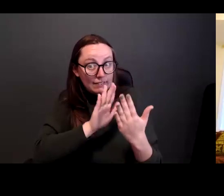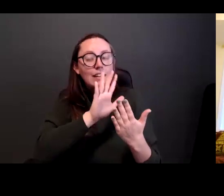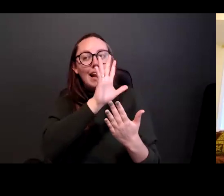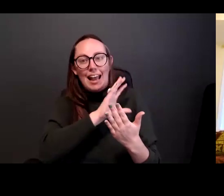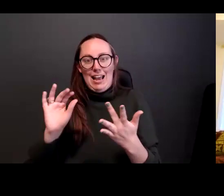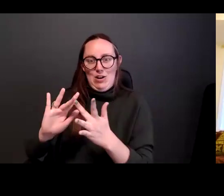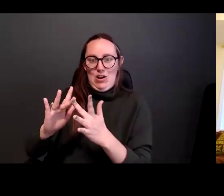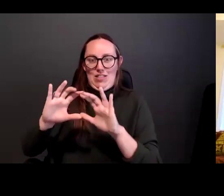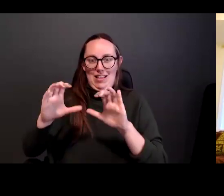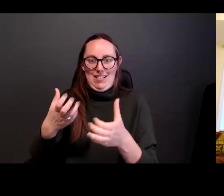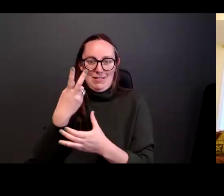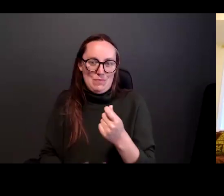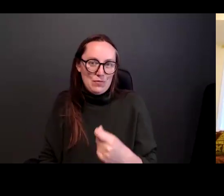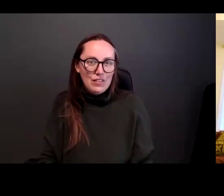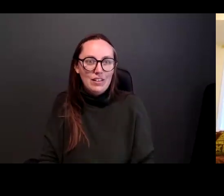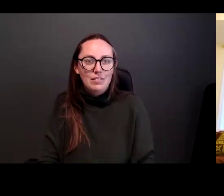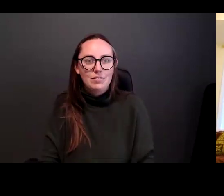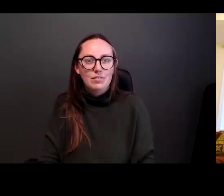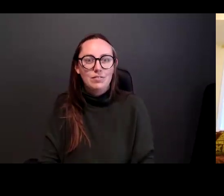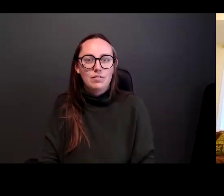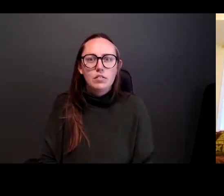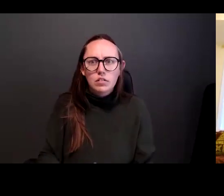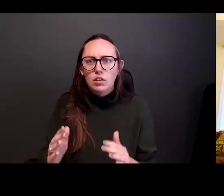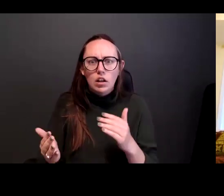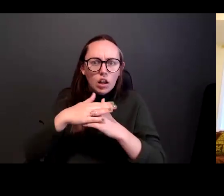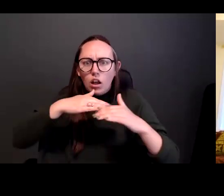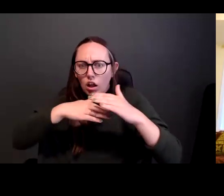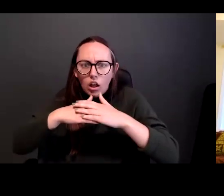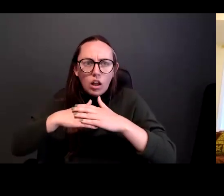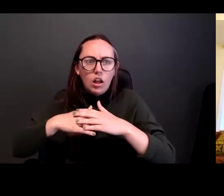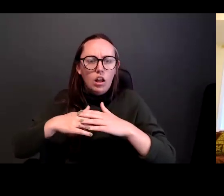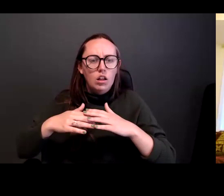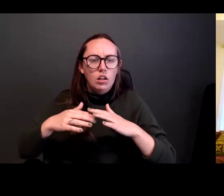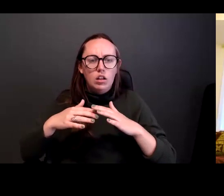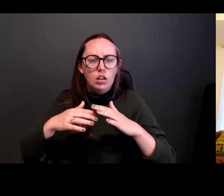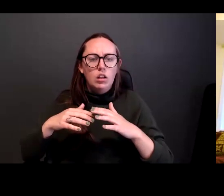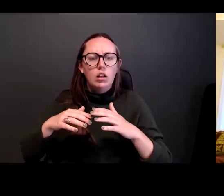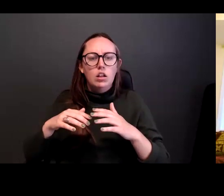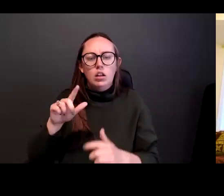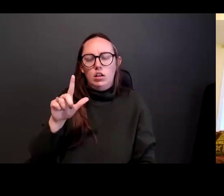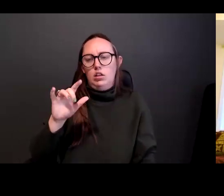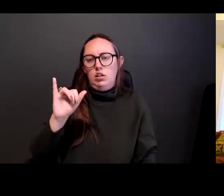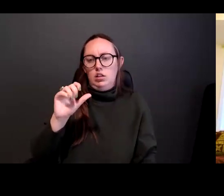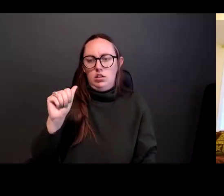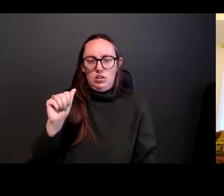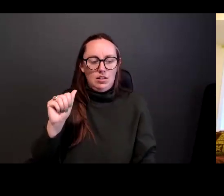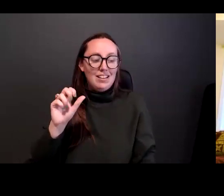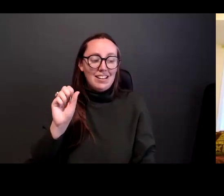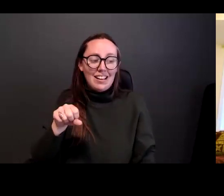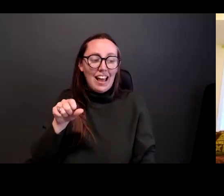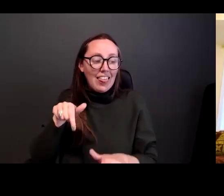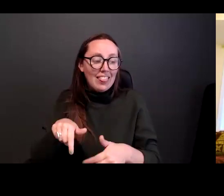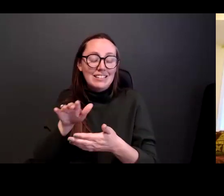Thank And you I so will say- much. Oh, sorry. No, I just wanted to say such a nice contrast. Previously, it was